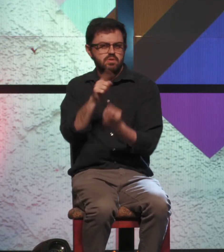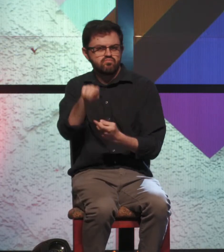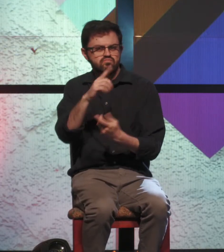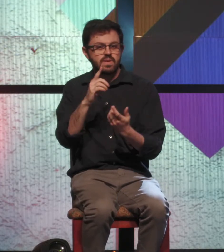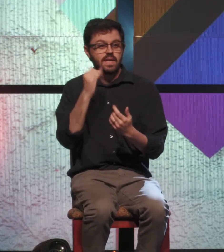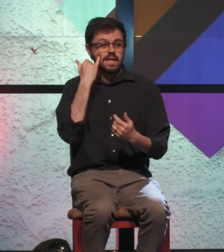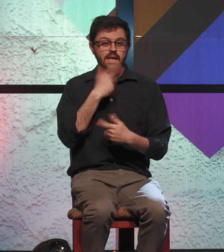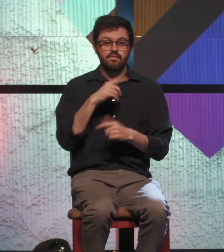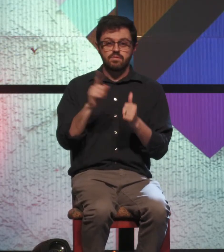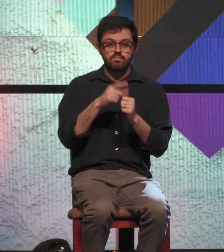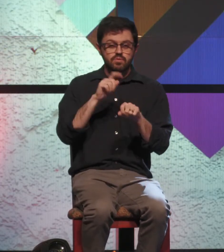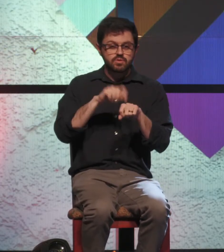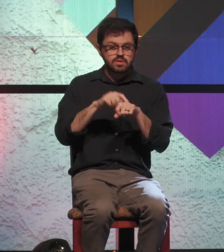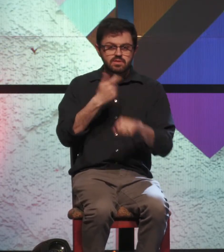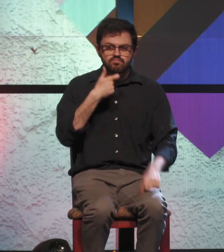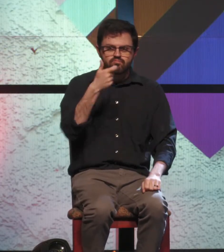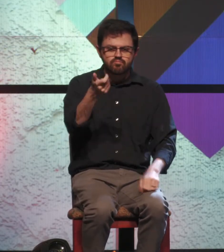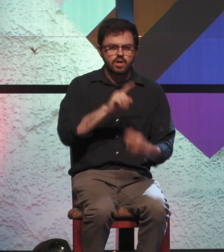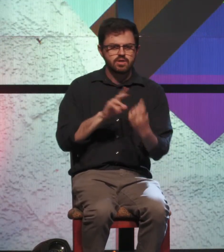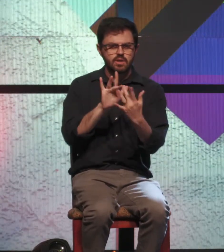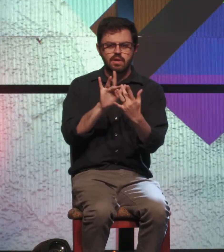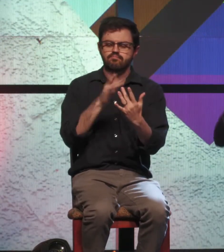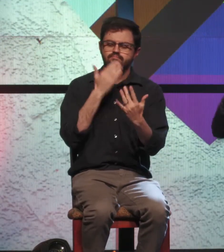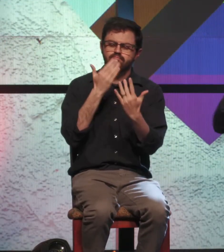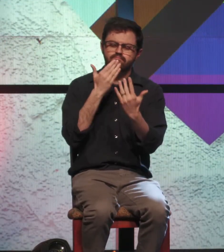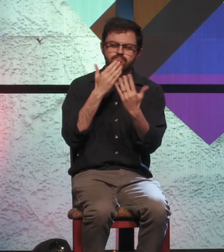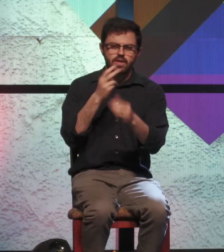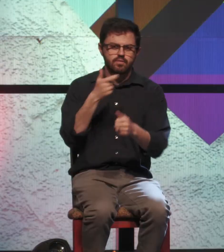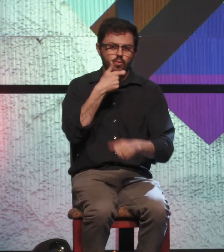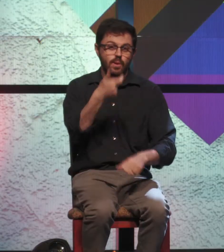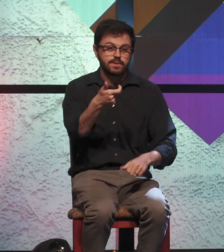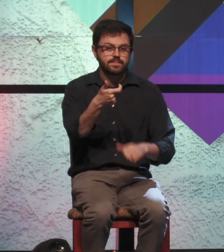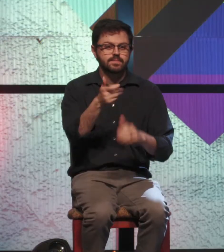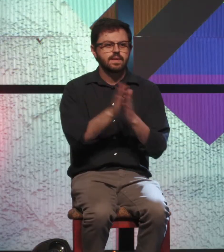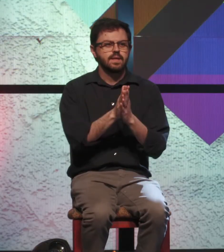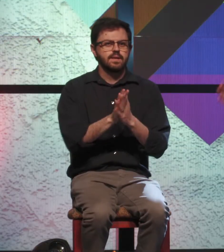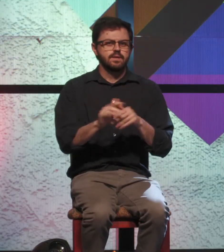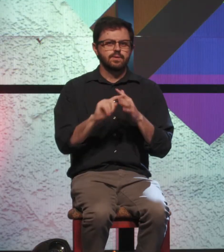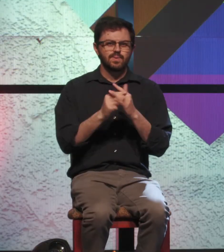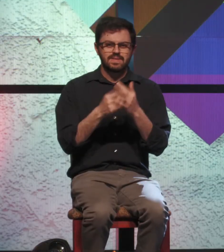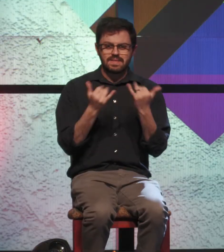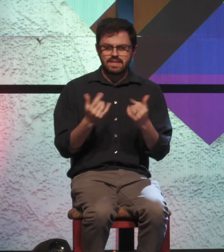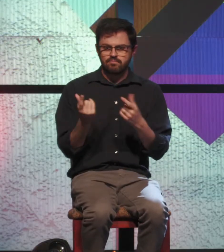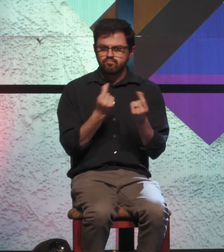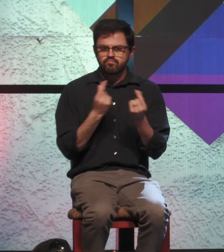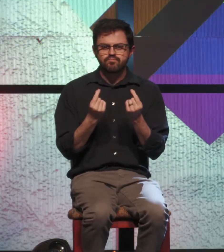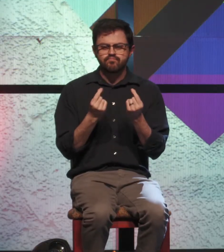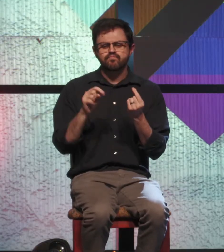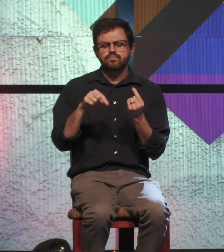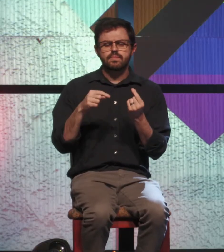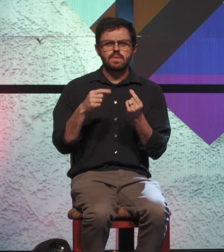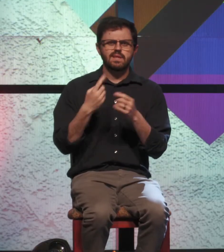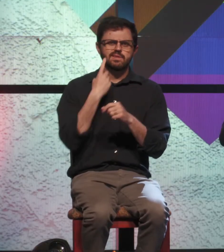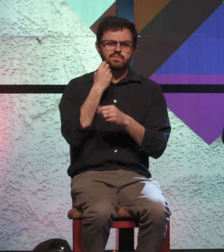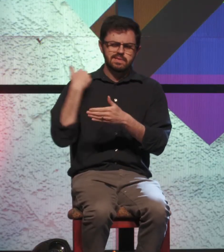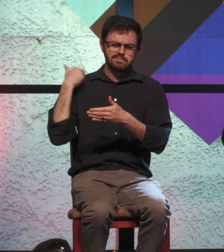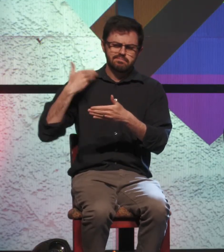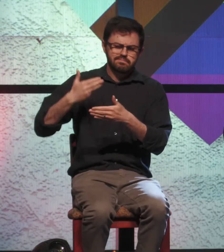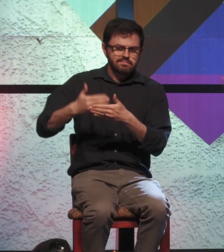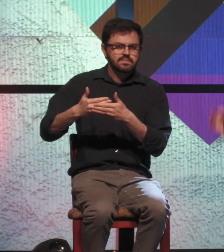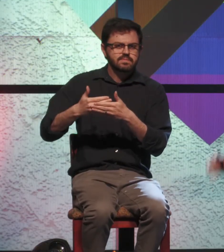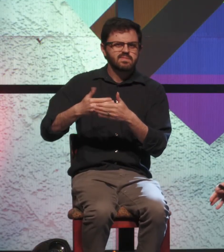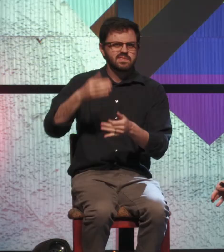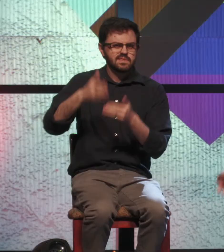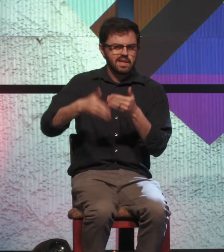first time, thank you so much for being here. I want to get us started today because we're wrapping up this series, Love